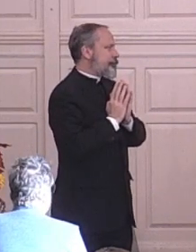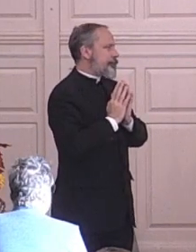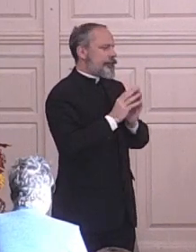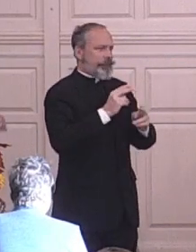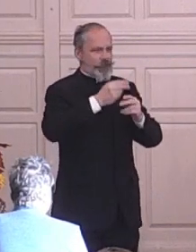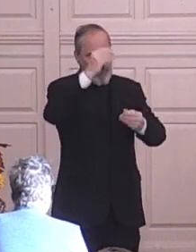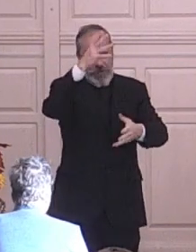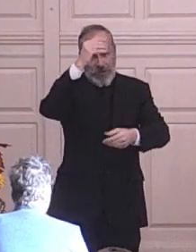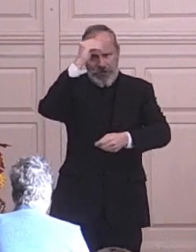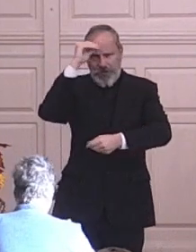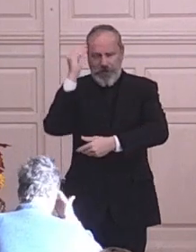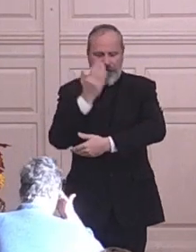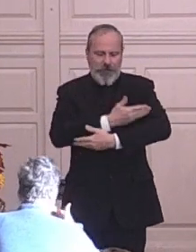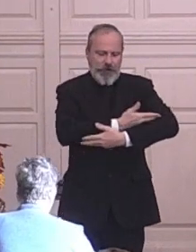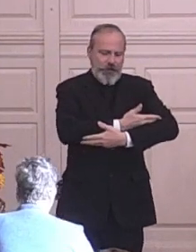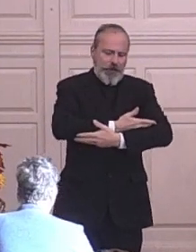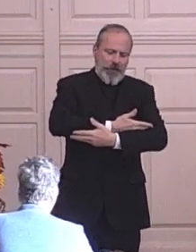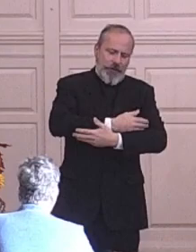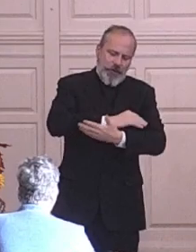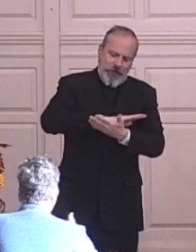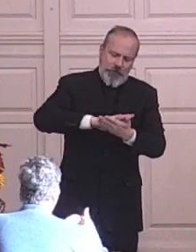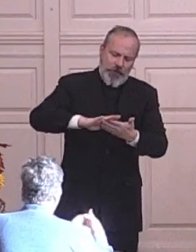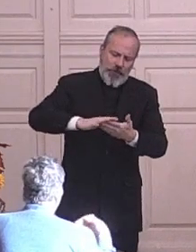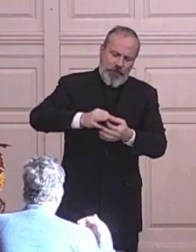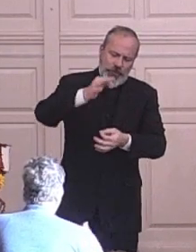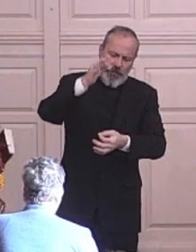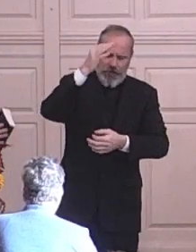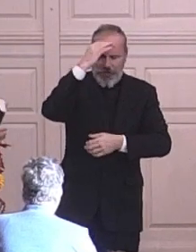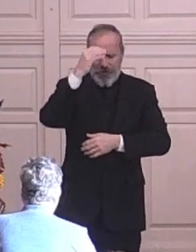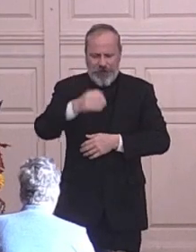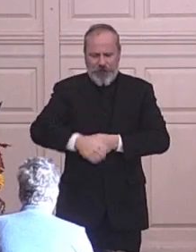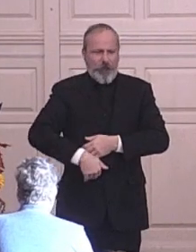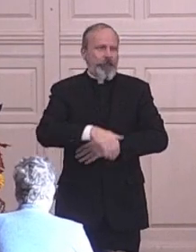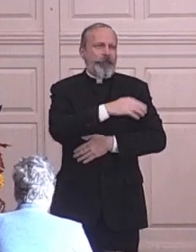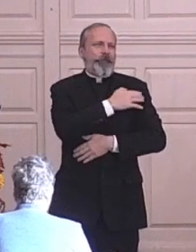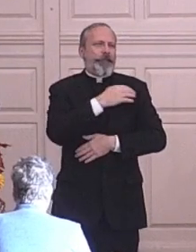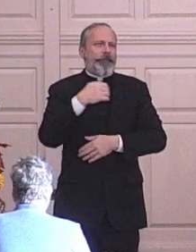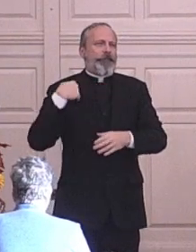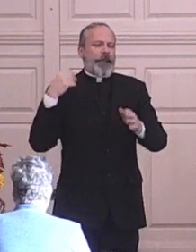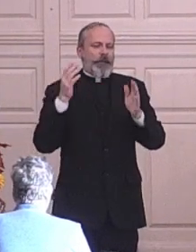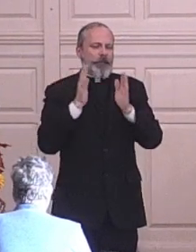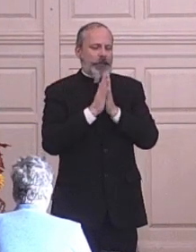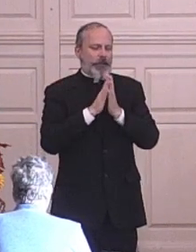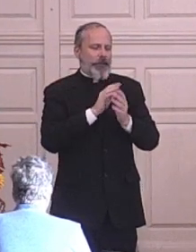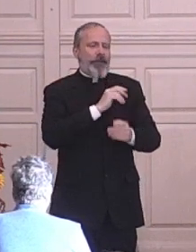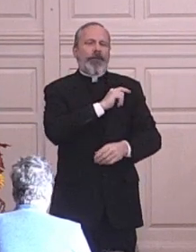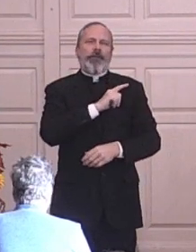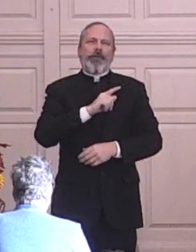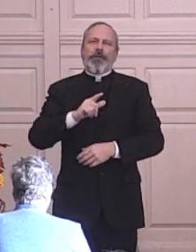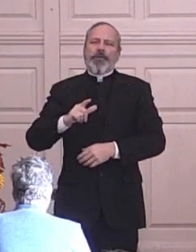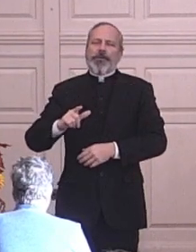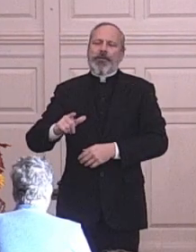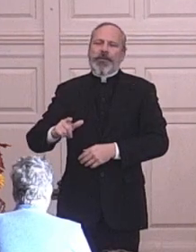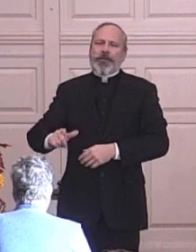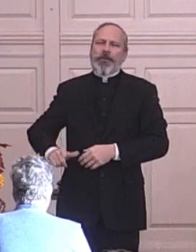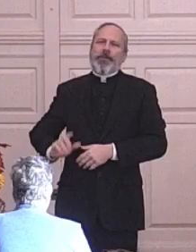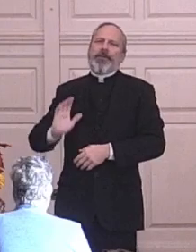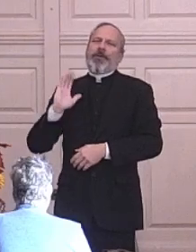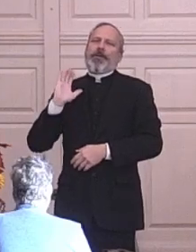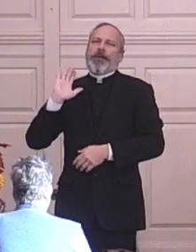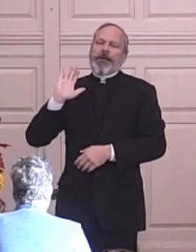In the name of the Father, and of the Son, and of the Holy Spirit, the grace of our Lord Jesus